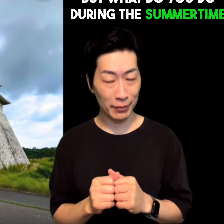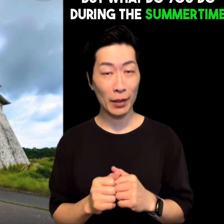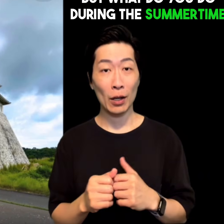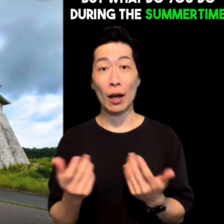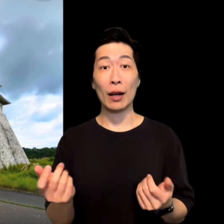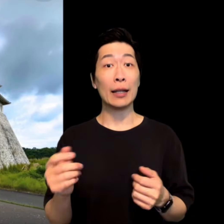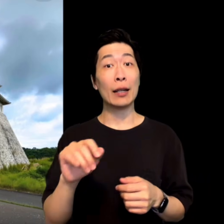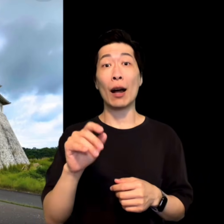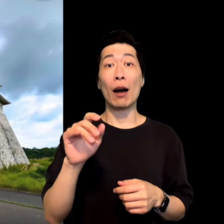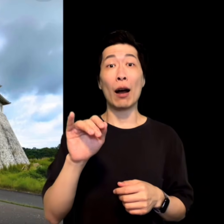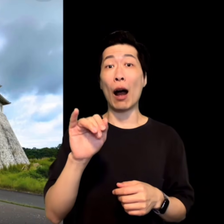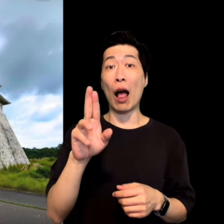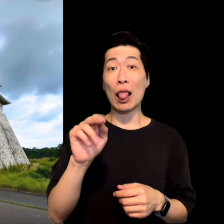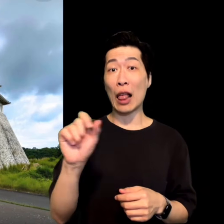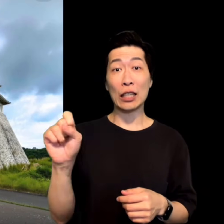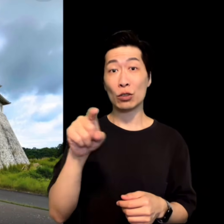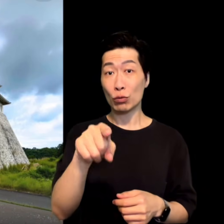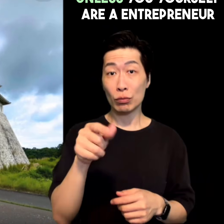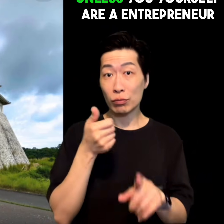during the summertime?